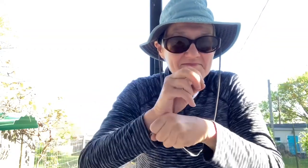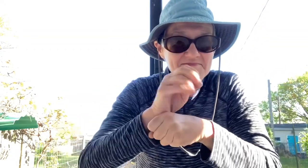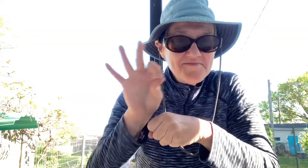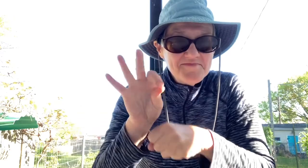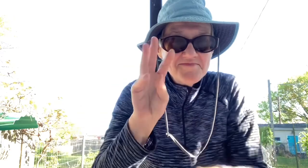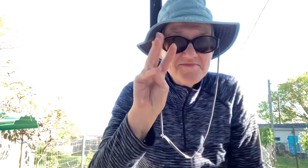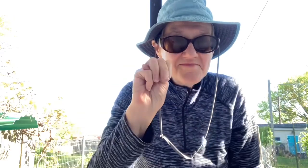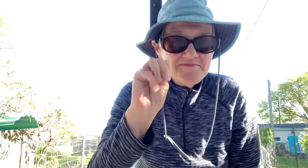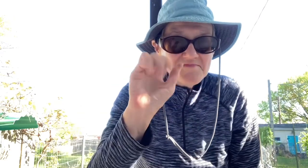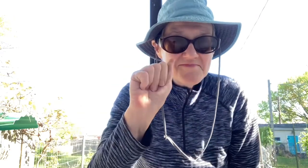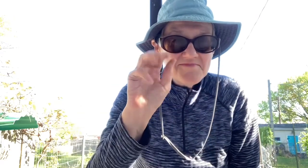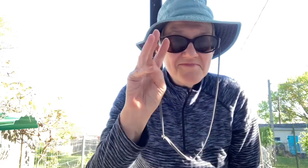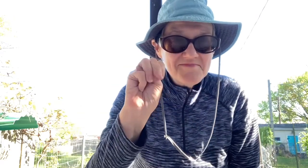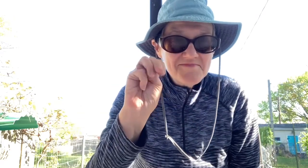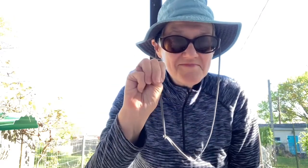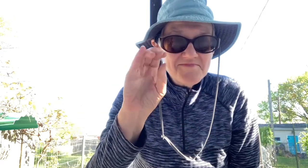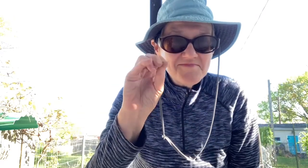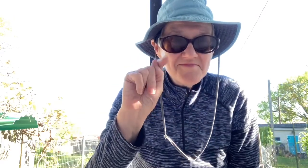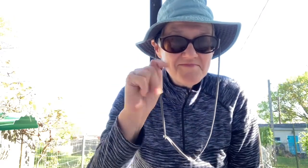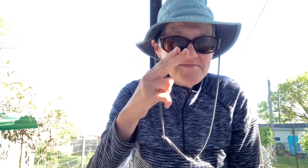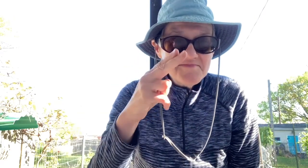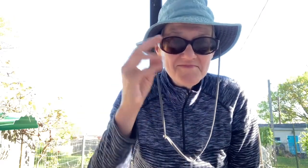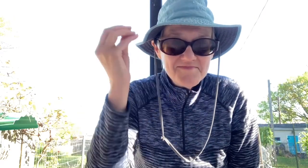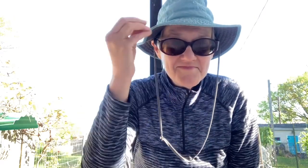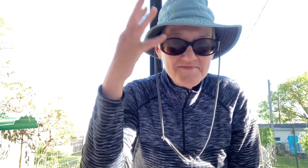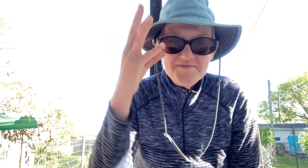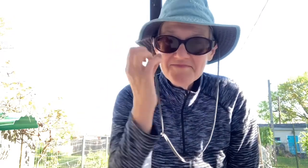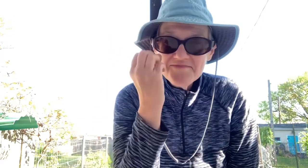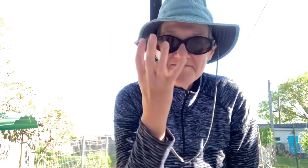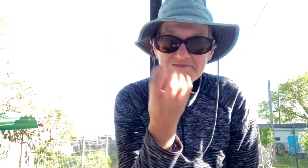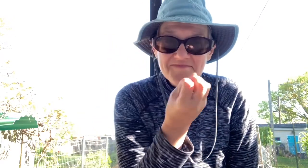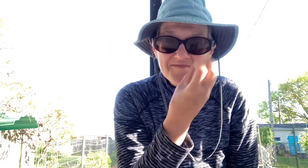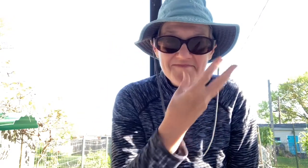off our Mammoth sunflowers.